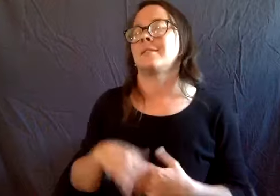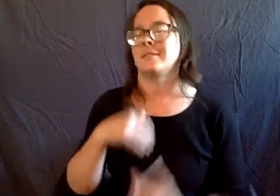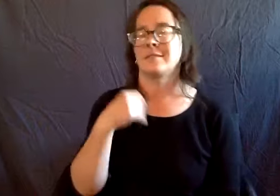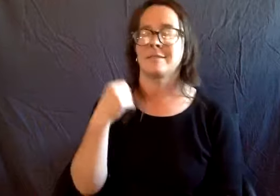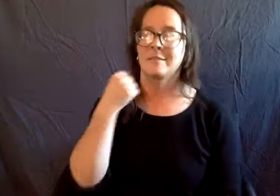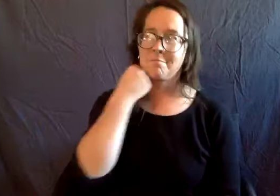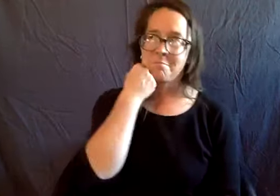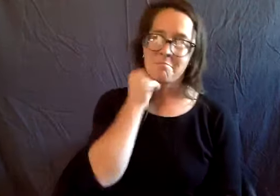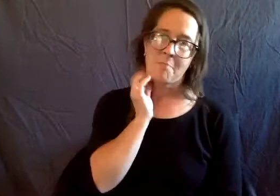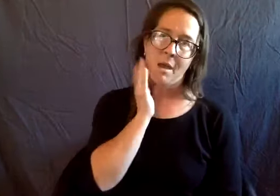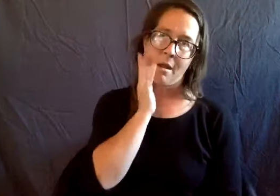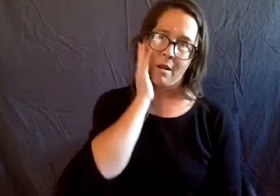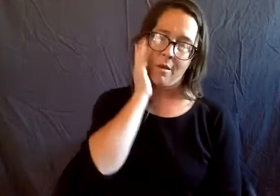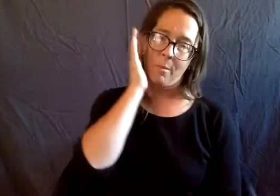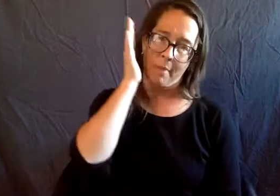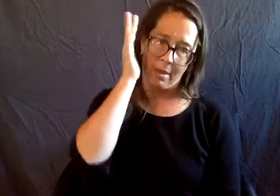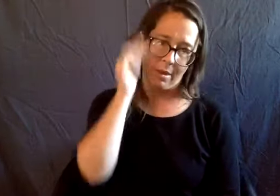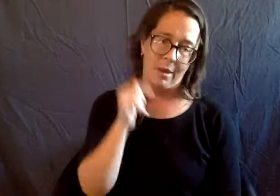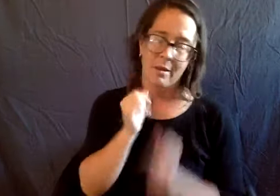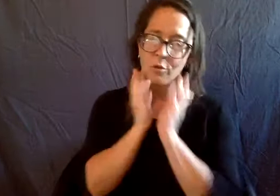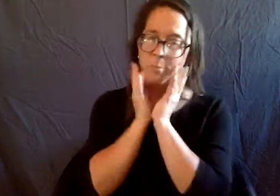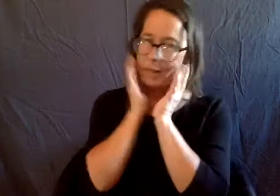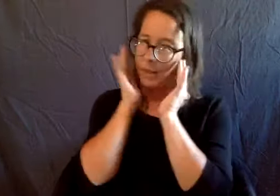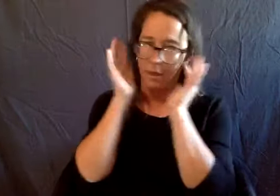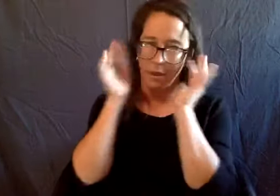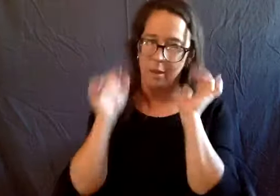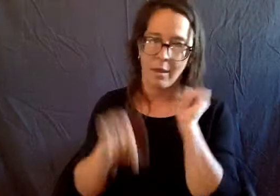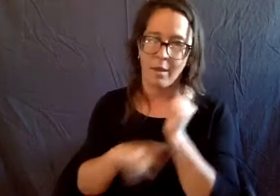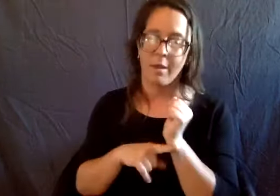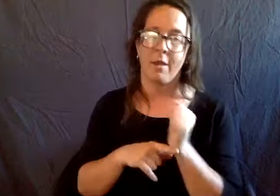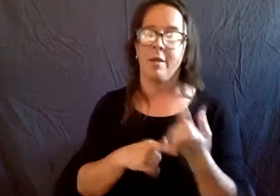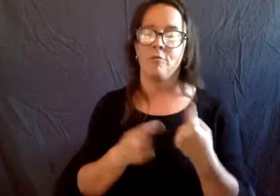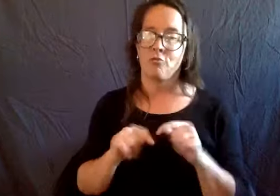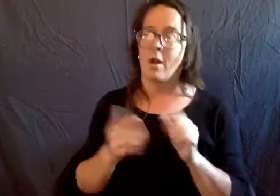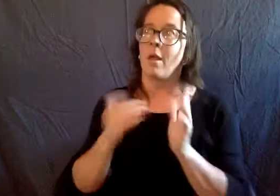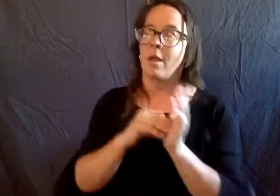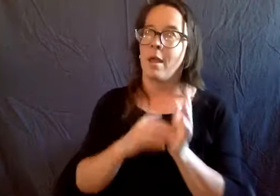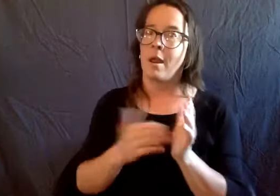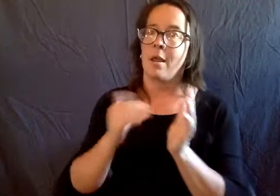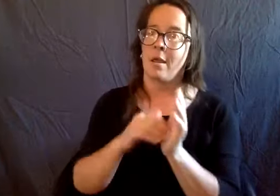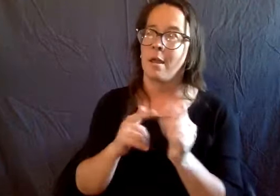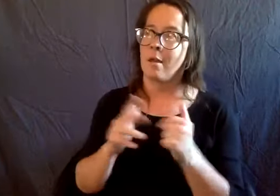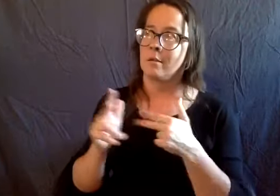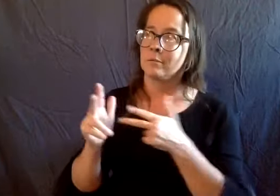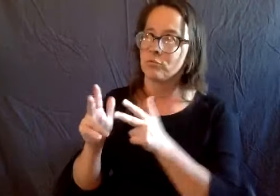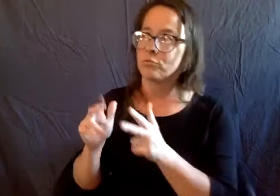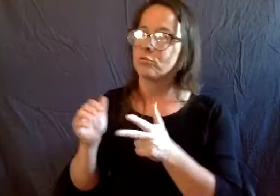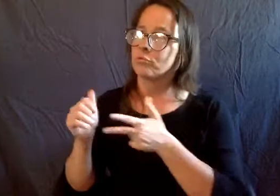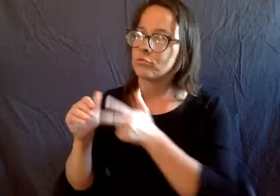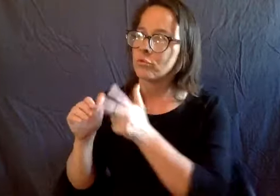pull that off, when you put your best foot forward and you tripped on your best foot, and you try it again and again. And then eventually